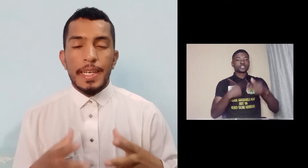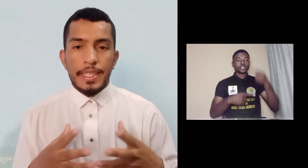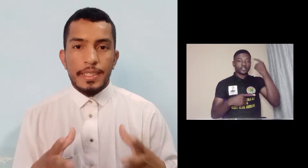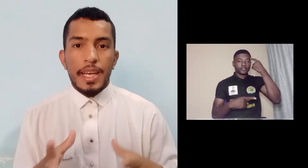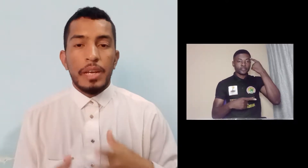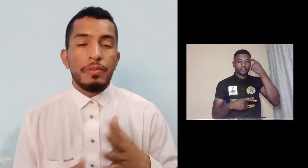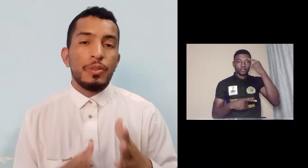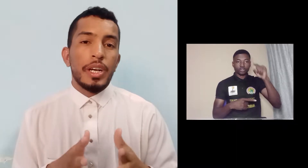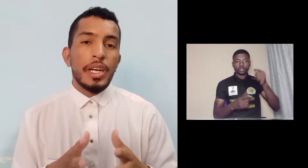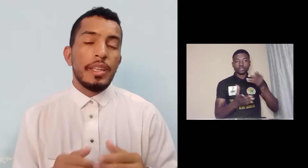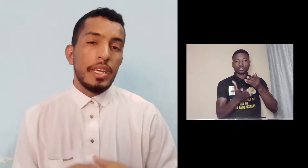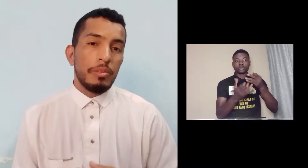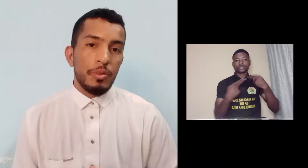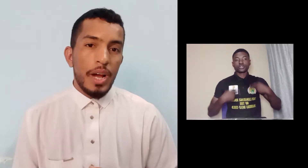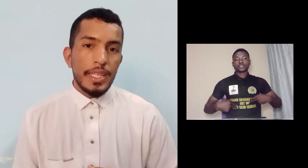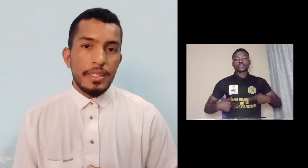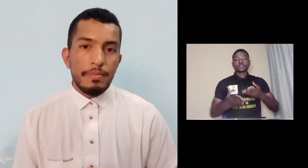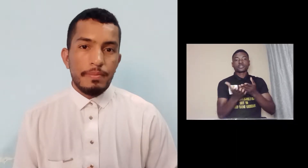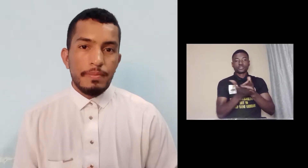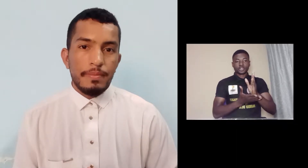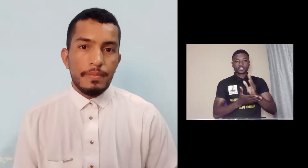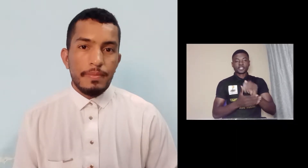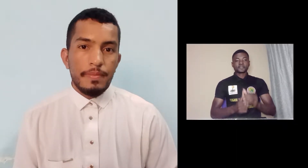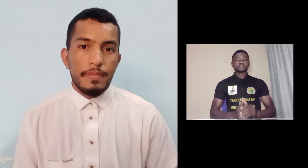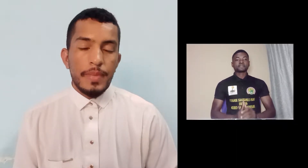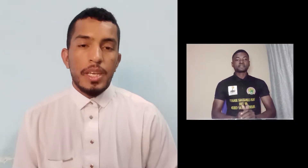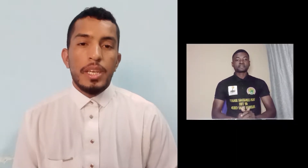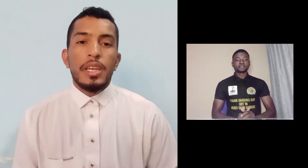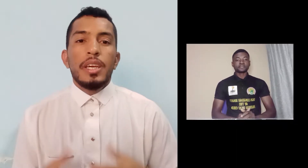to sign for the human rights.